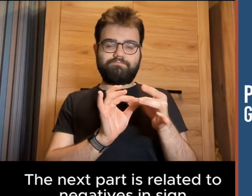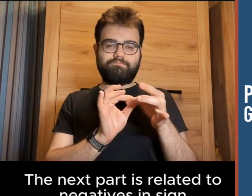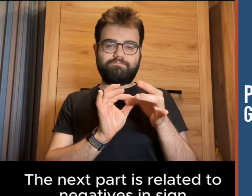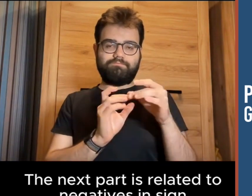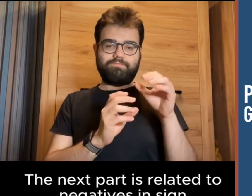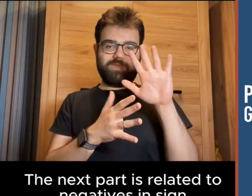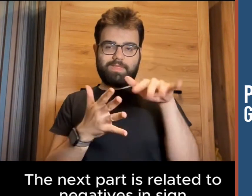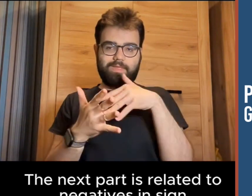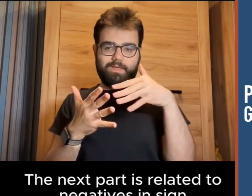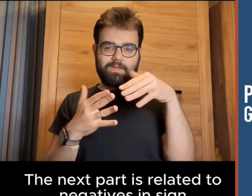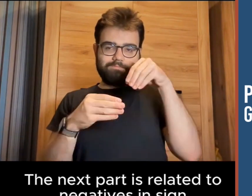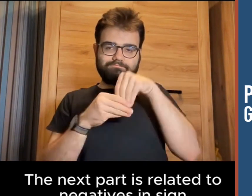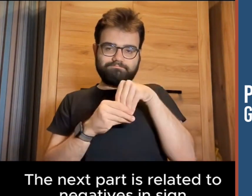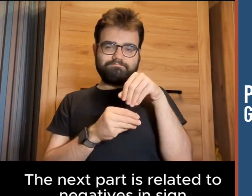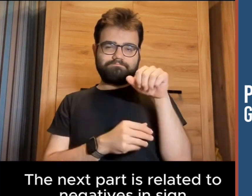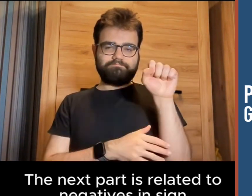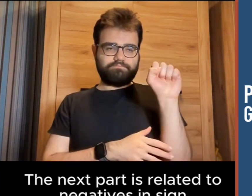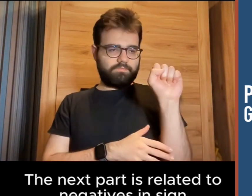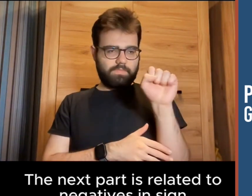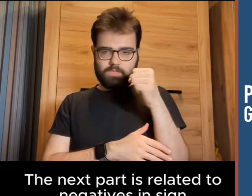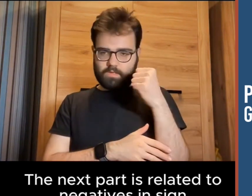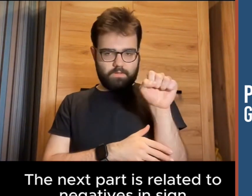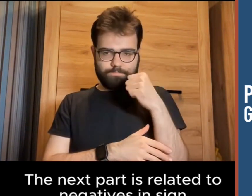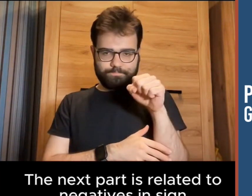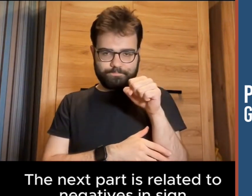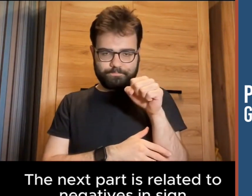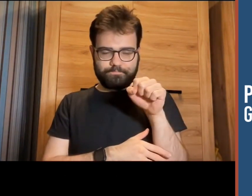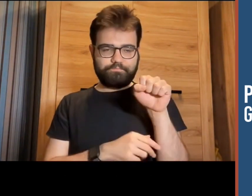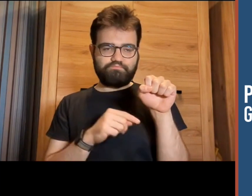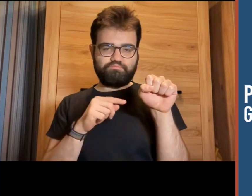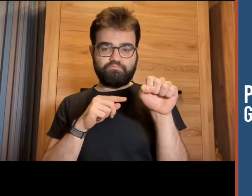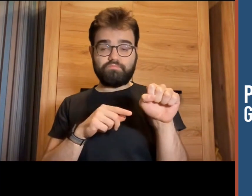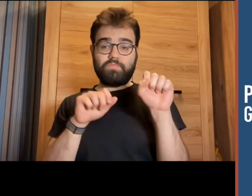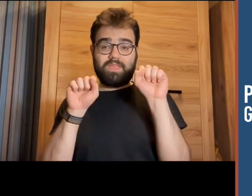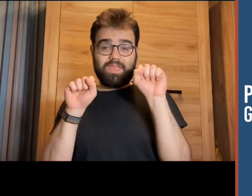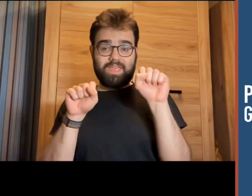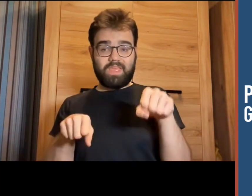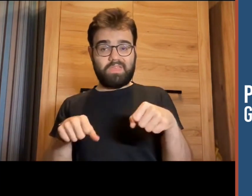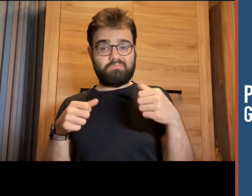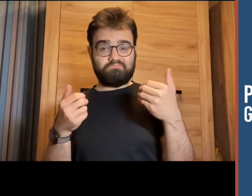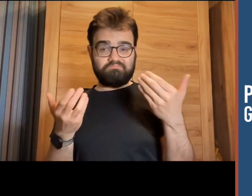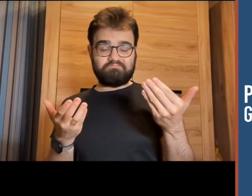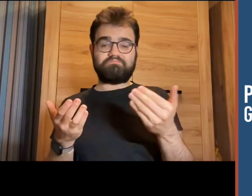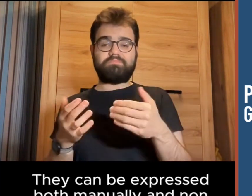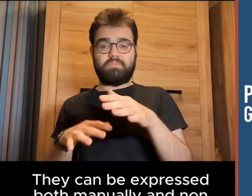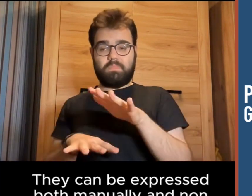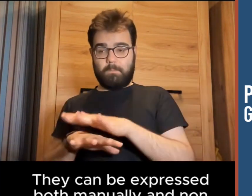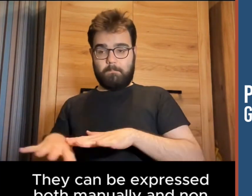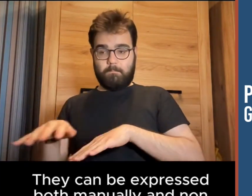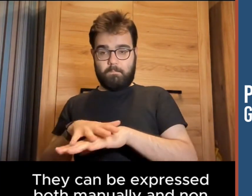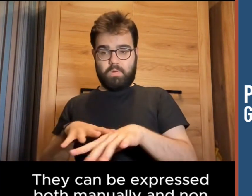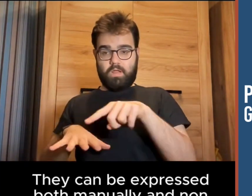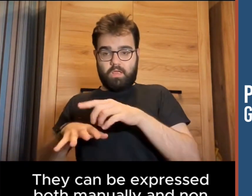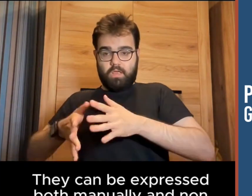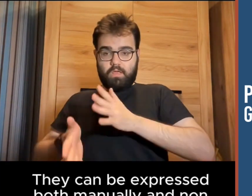negatives. They can be expressed manually and non-manually, and also simultaneously, manually